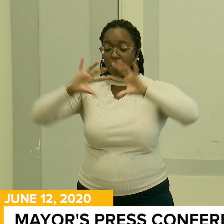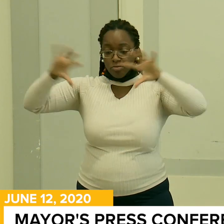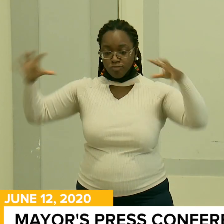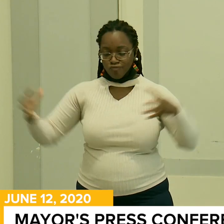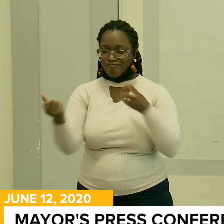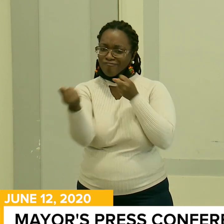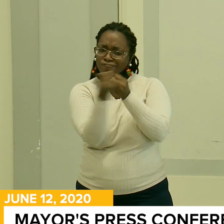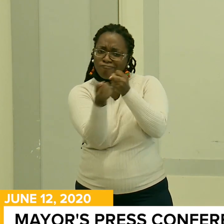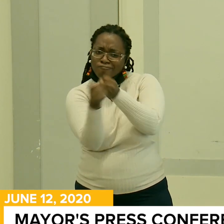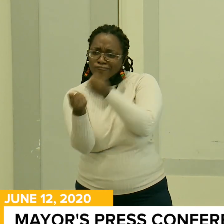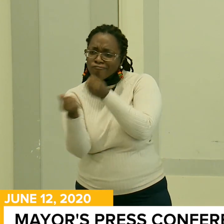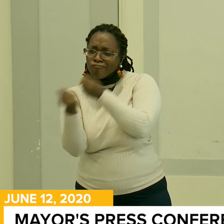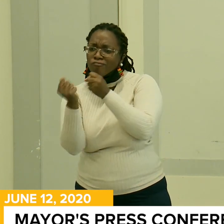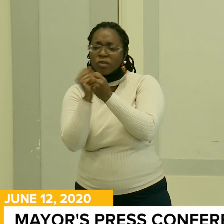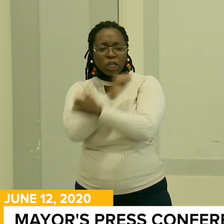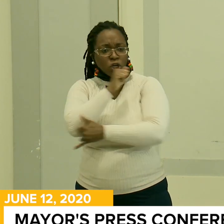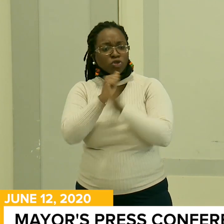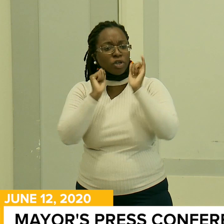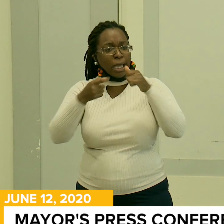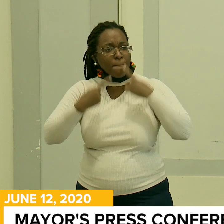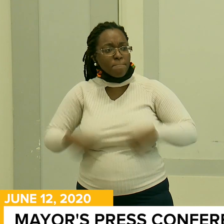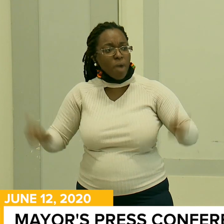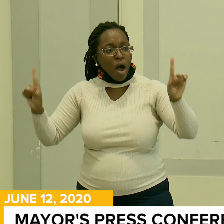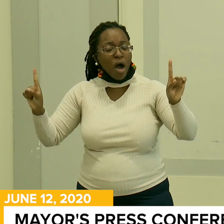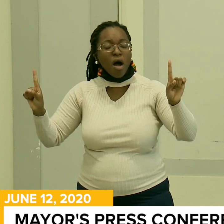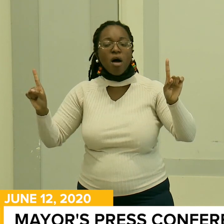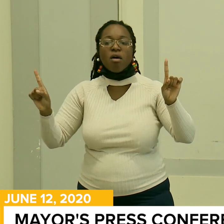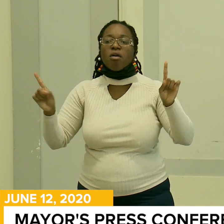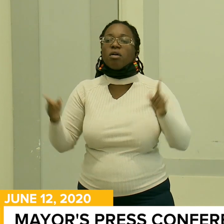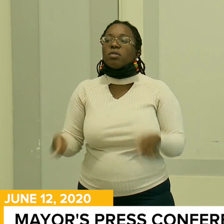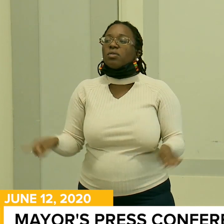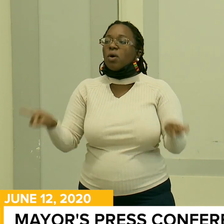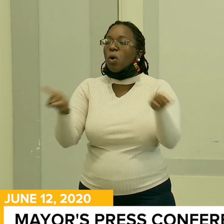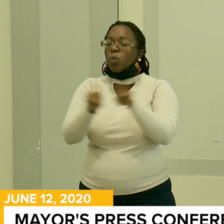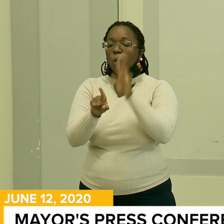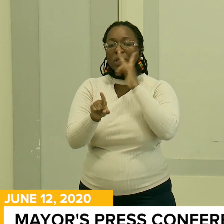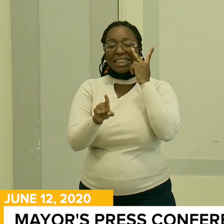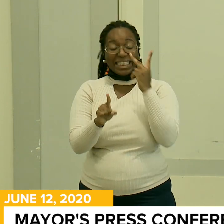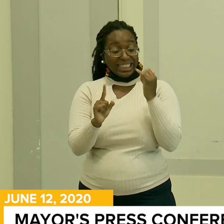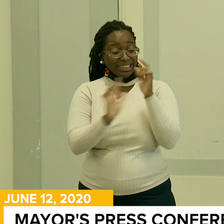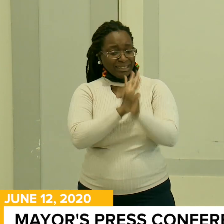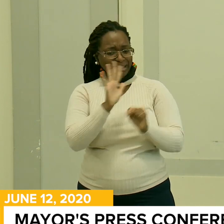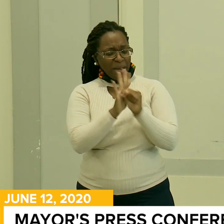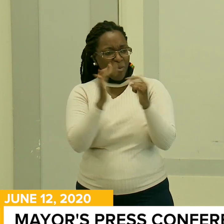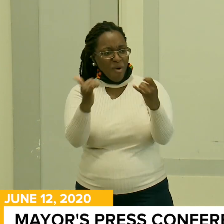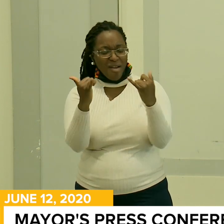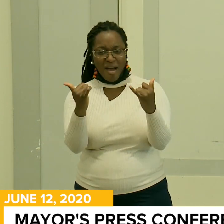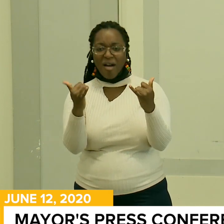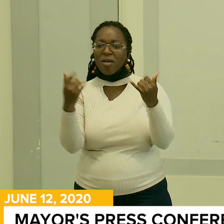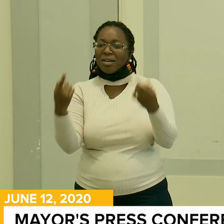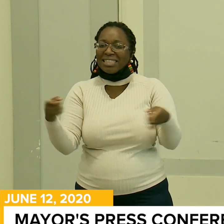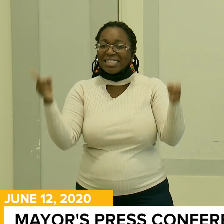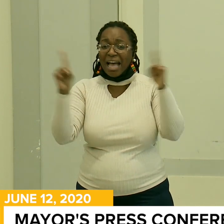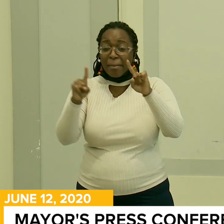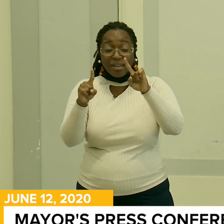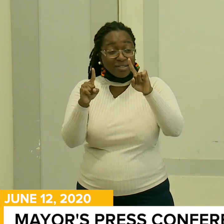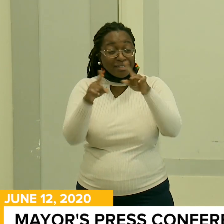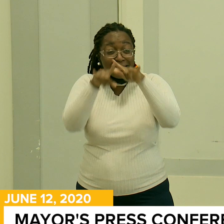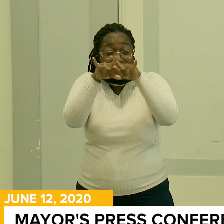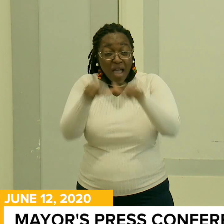overcome. We also must acknowledge that this period of activism and social movement is occurring in the midst of a